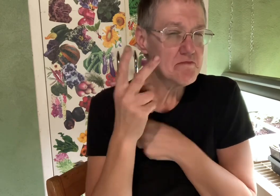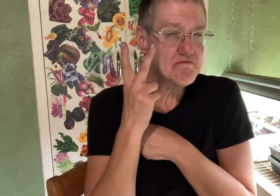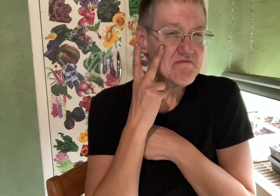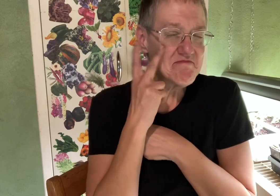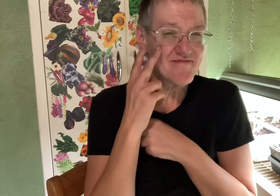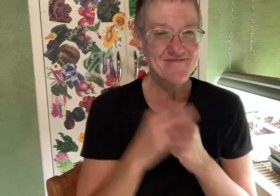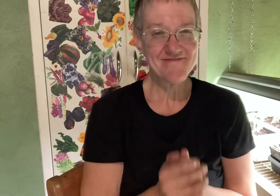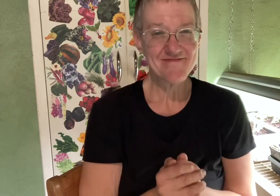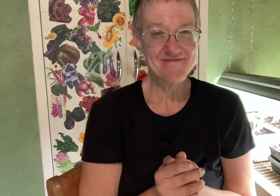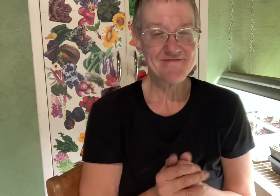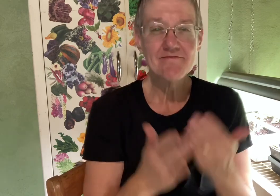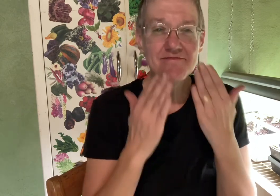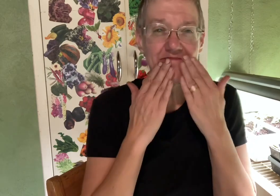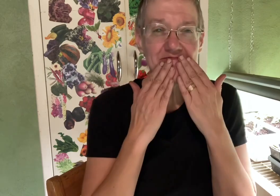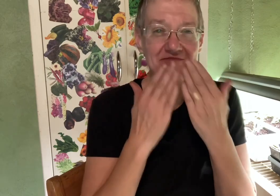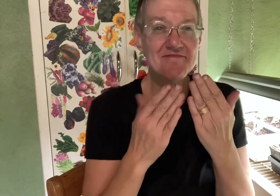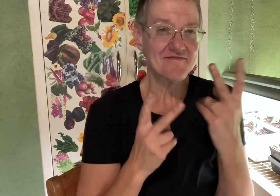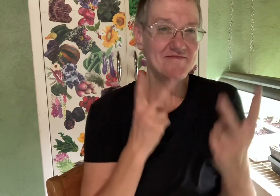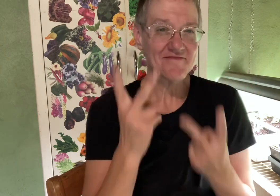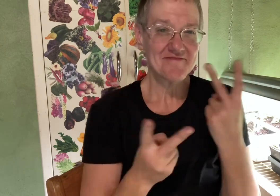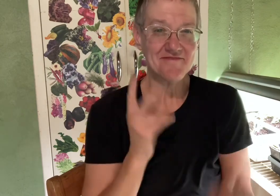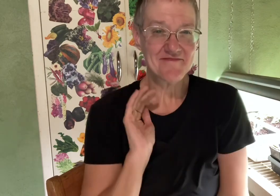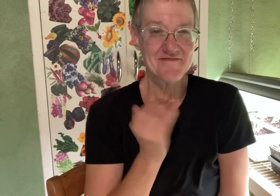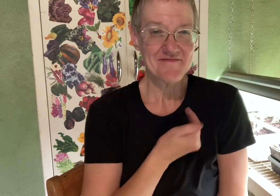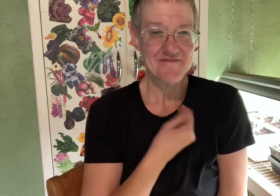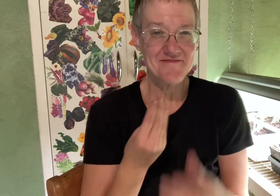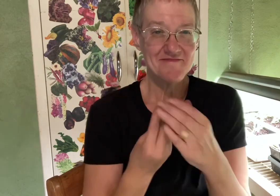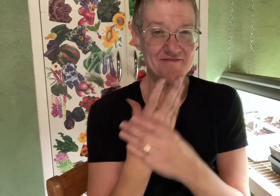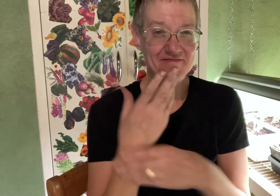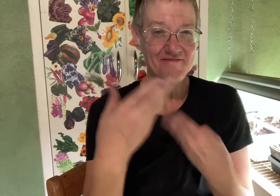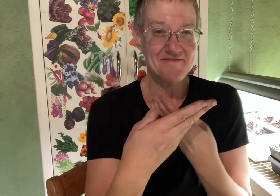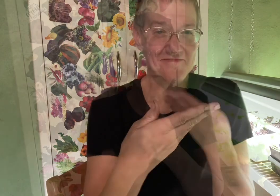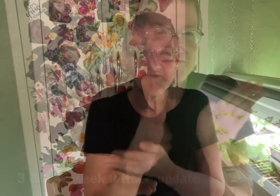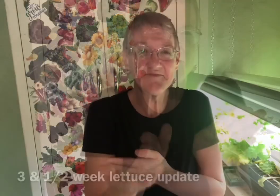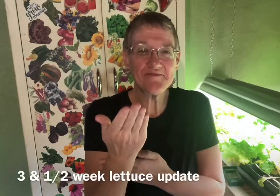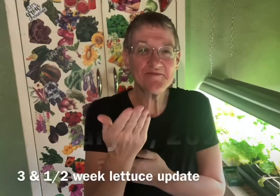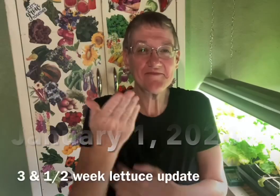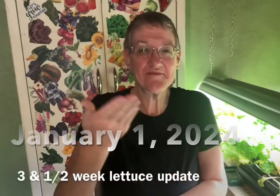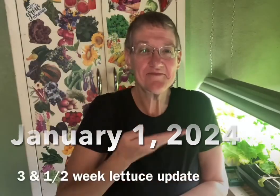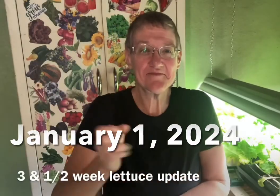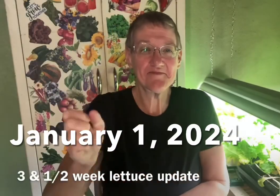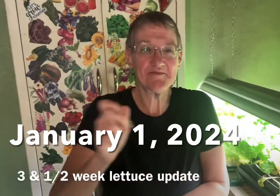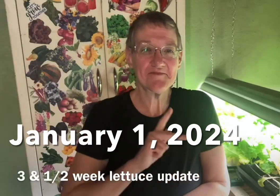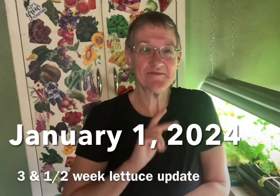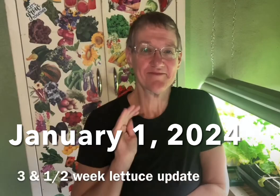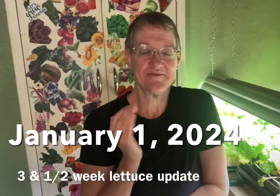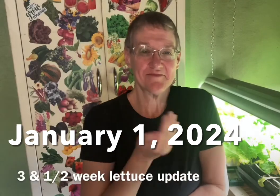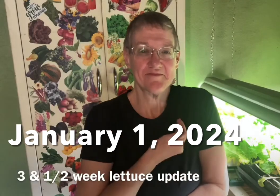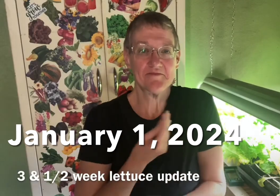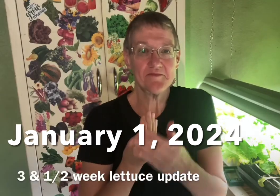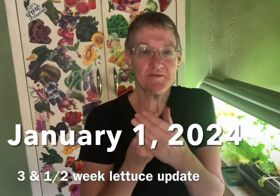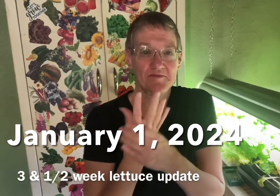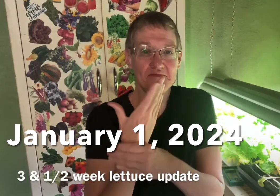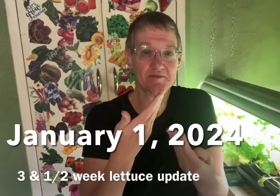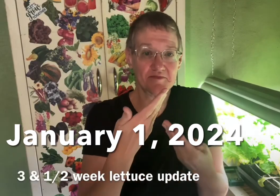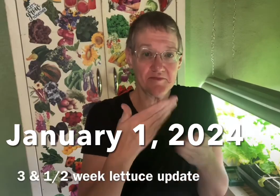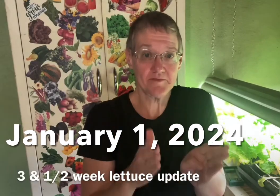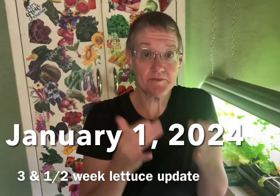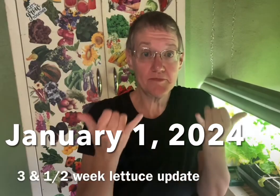if the temperature warms up outside, maybe I'll put some outside. Good morning and welcome back to our grow